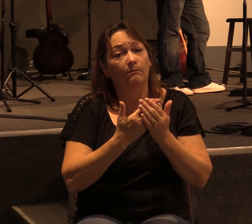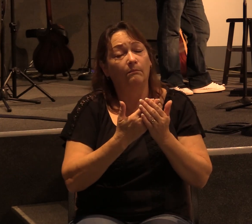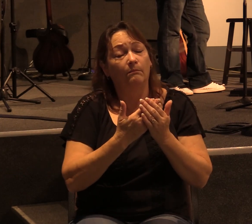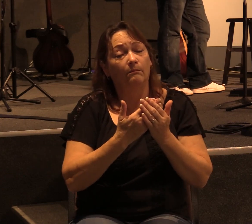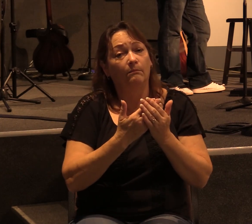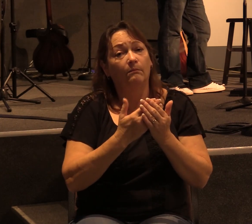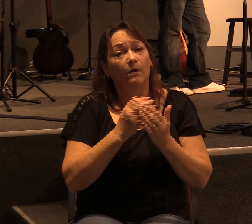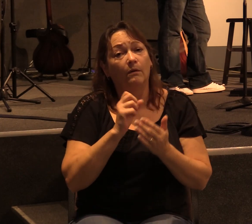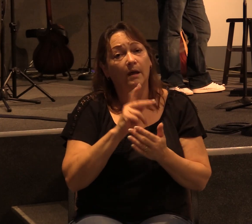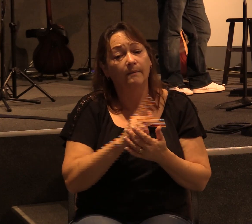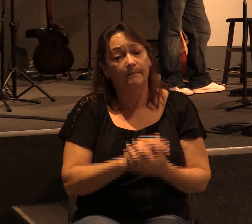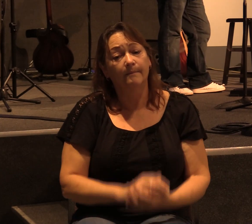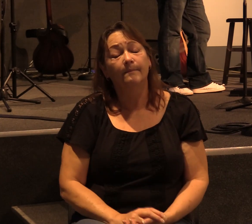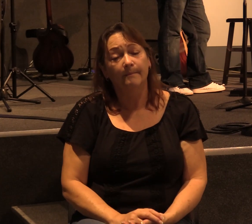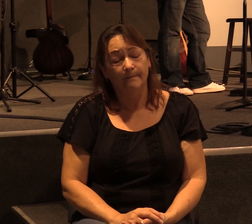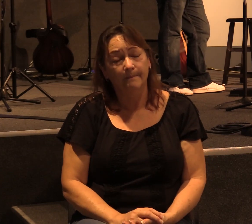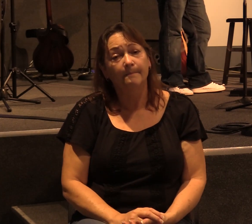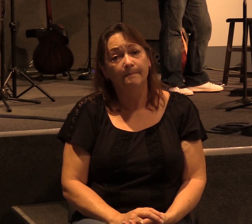Okay?